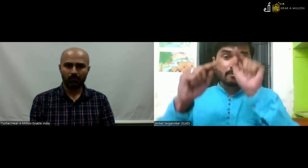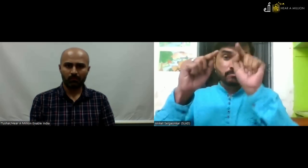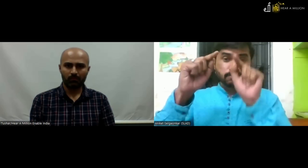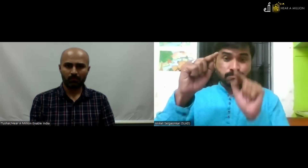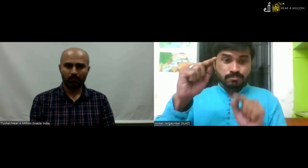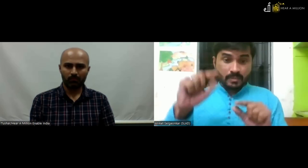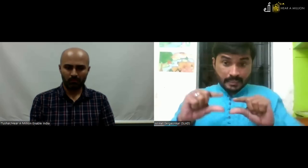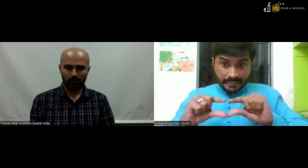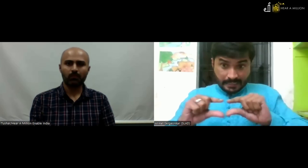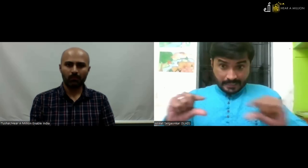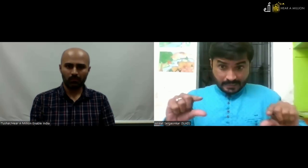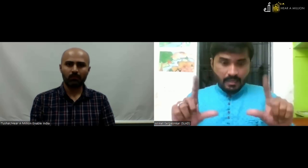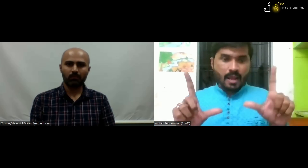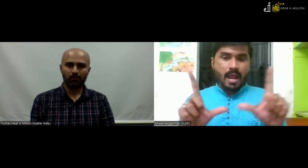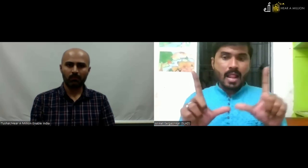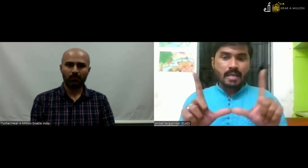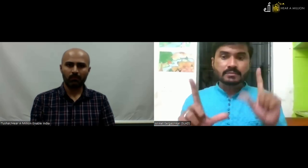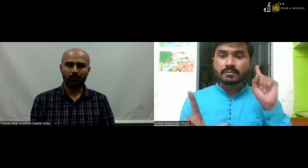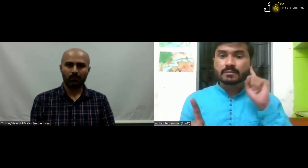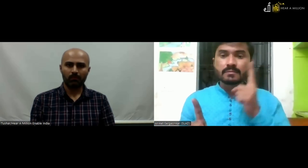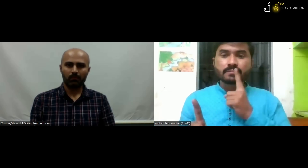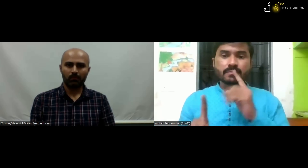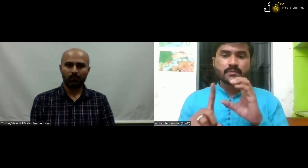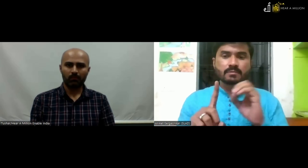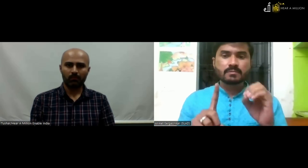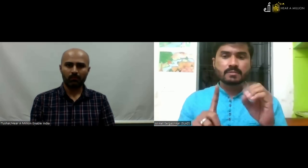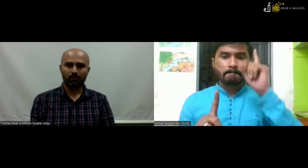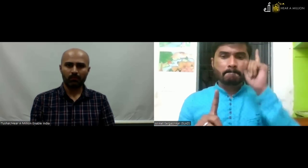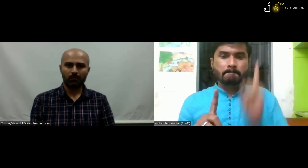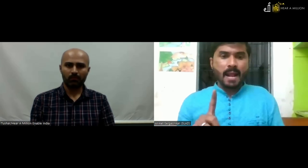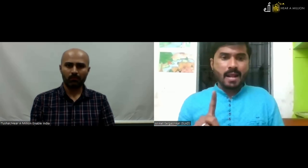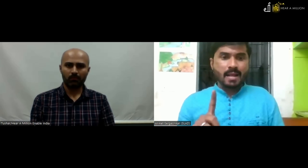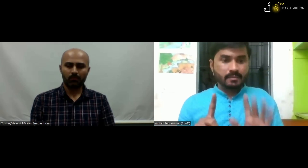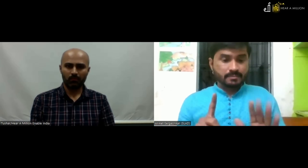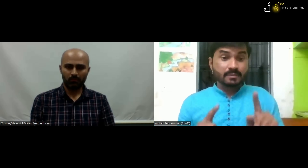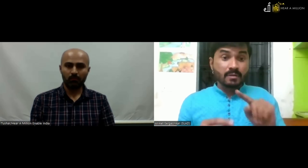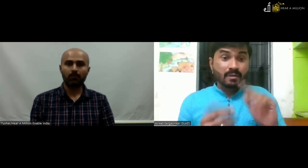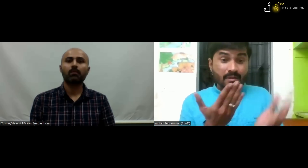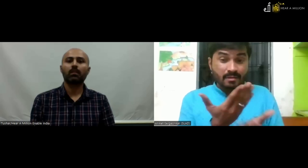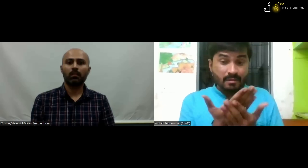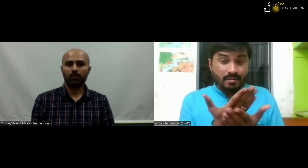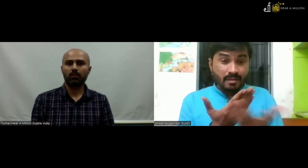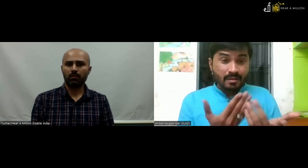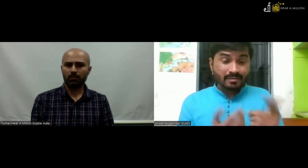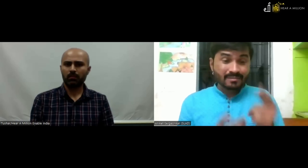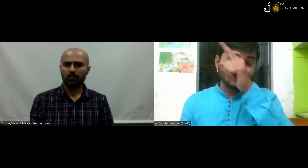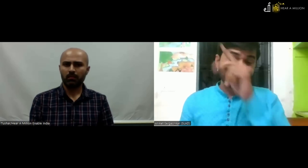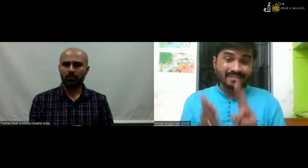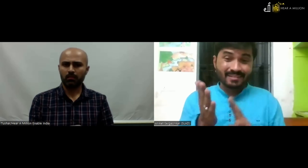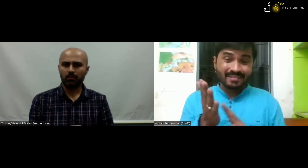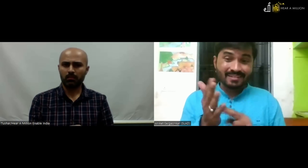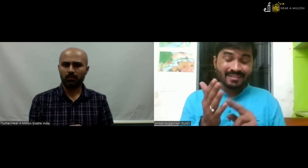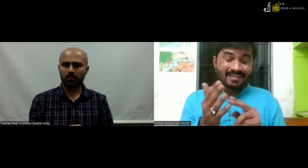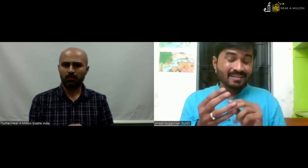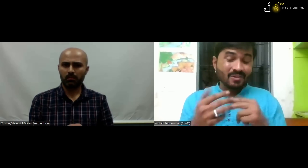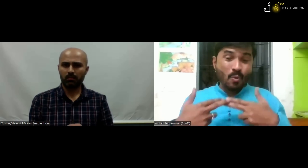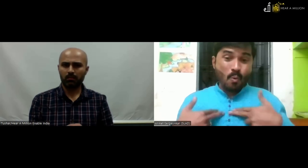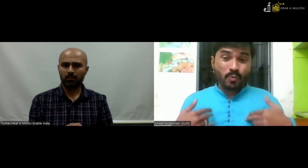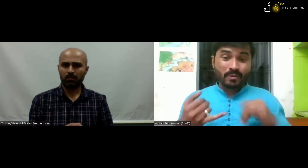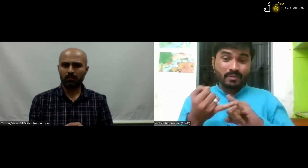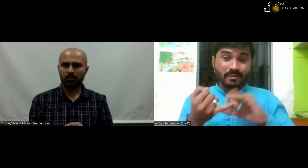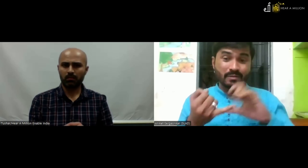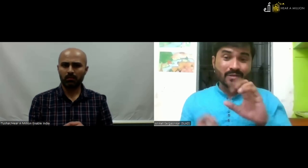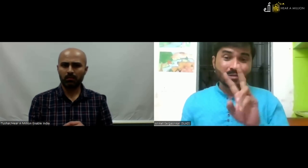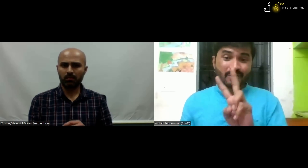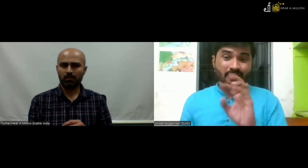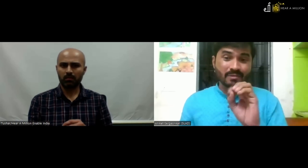and to the office. So they complained and they said that they would like to get the license. And they said the deaf person who have the